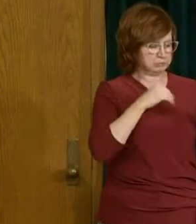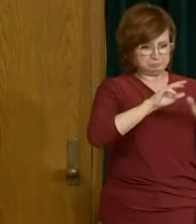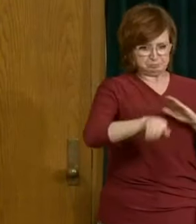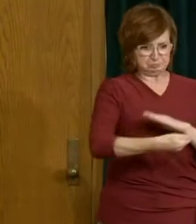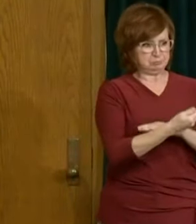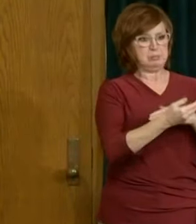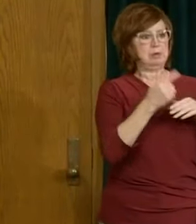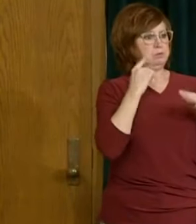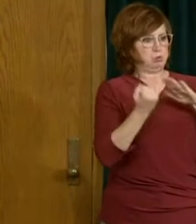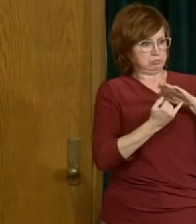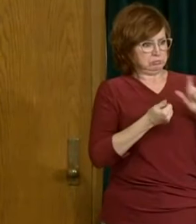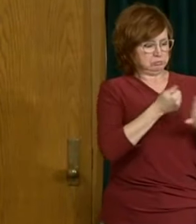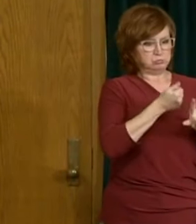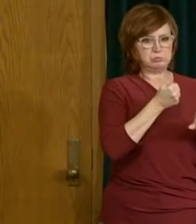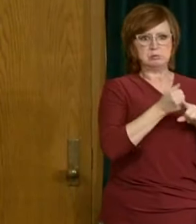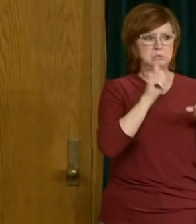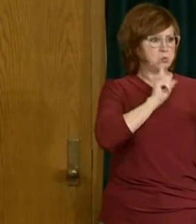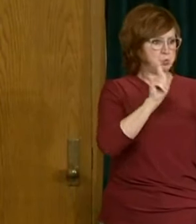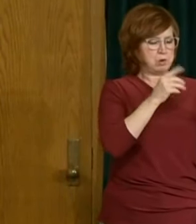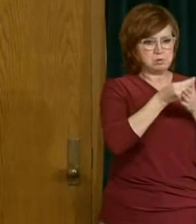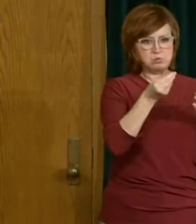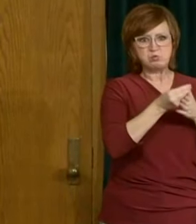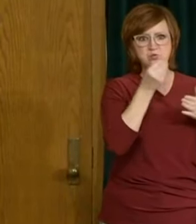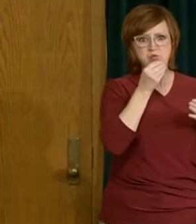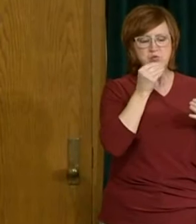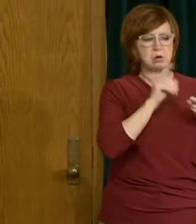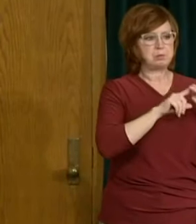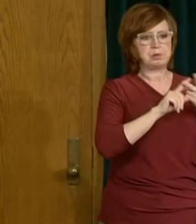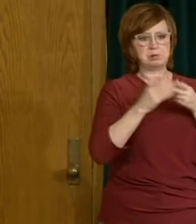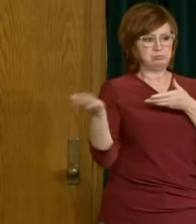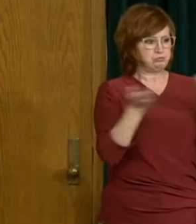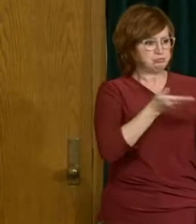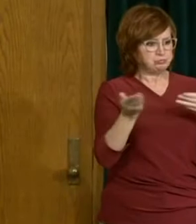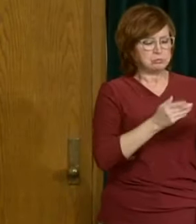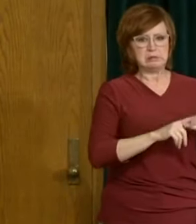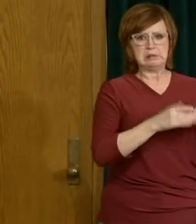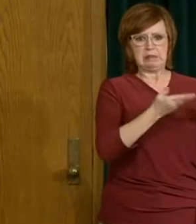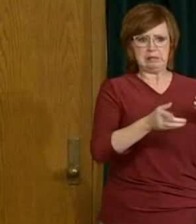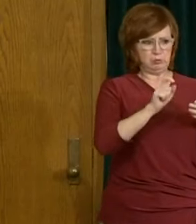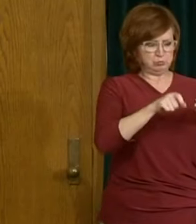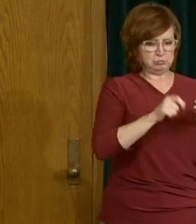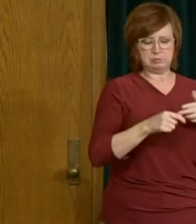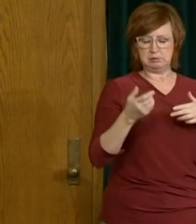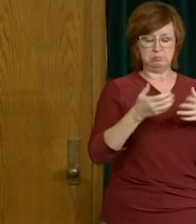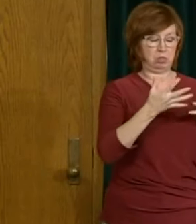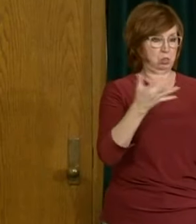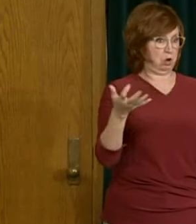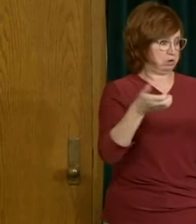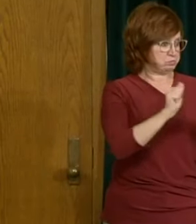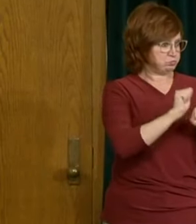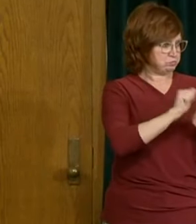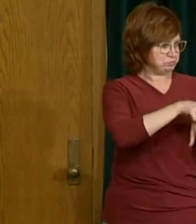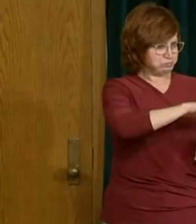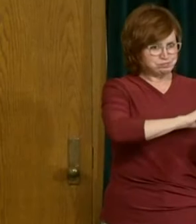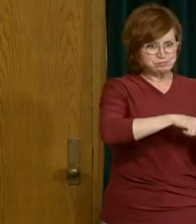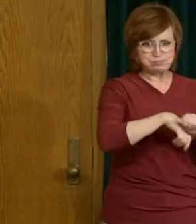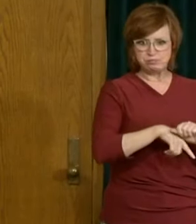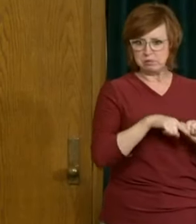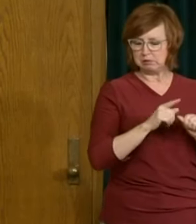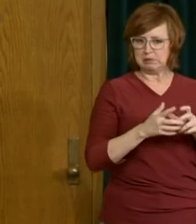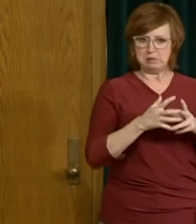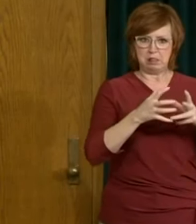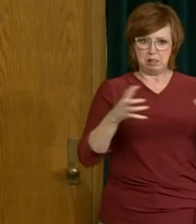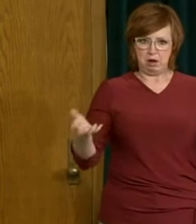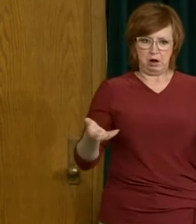checkpoints between communities, delivering groceries and other necessities. There's a tremendous effort underway, and I want to thank everyone